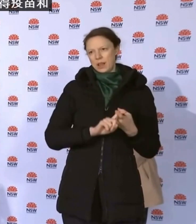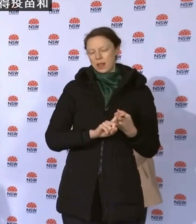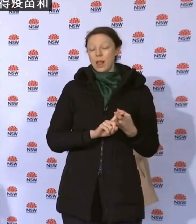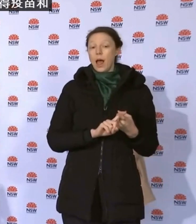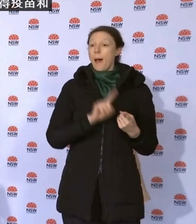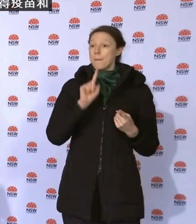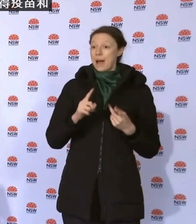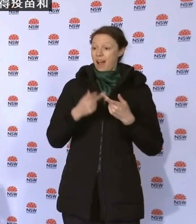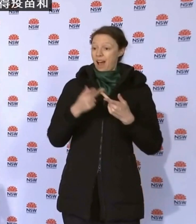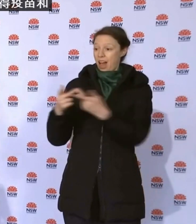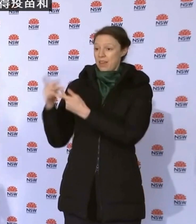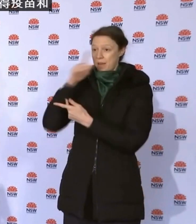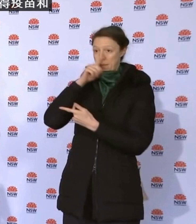vaccinated.